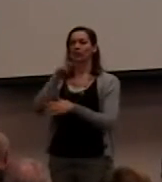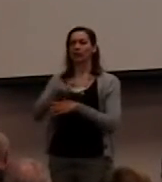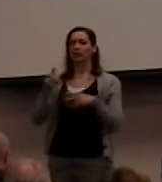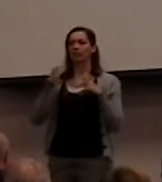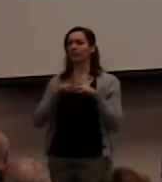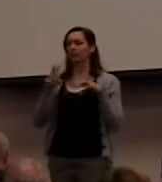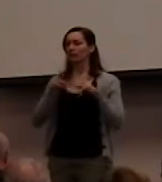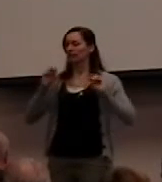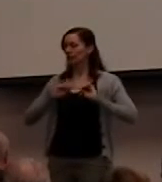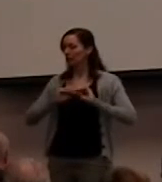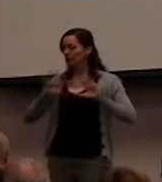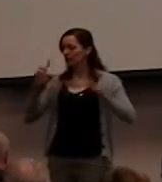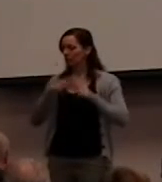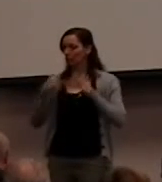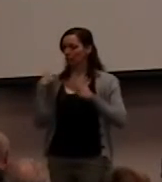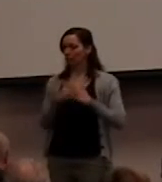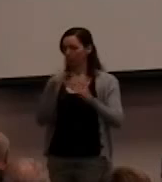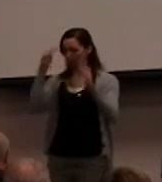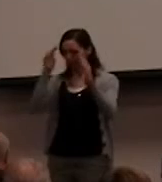about what we expect.